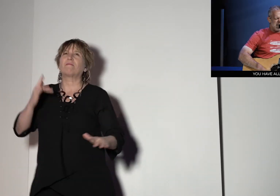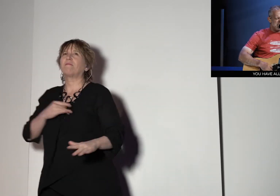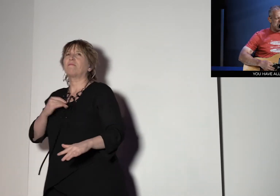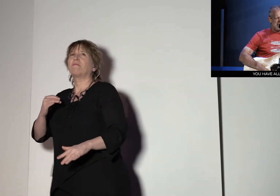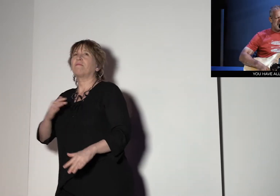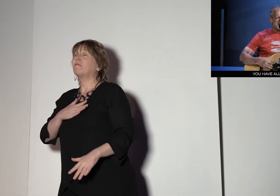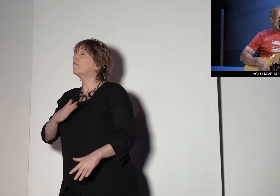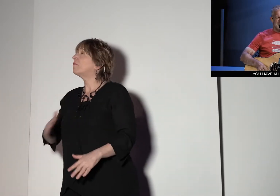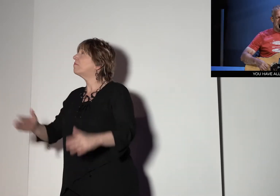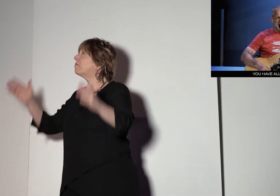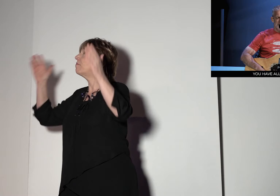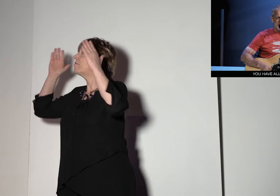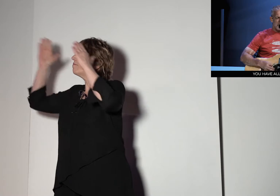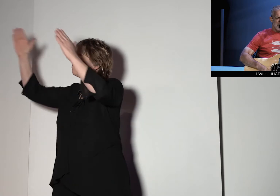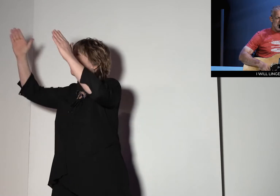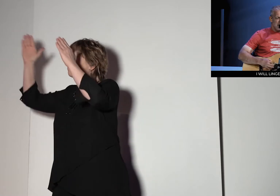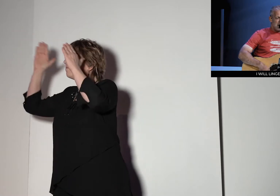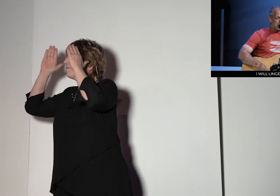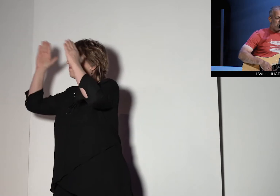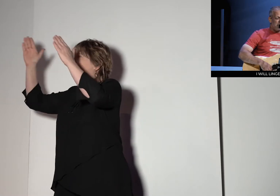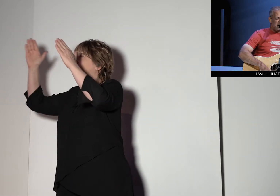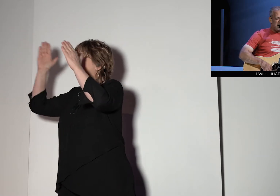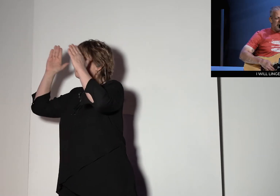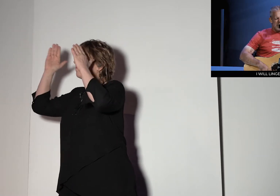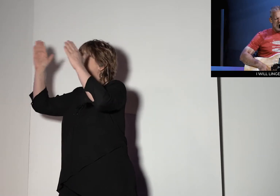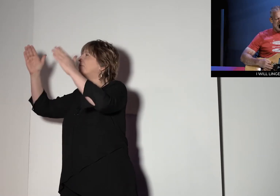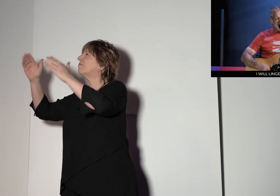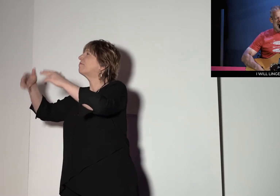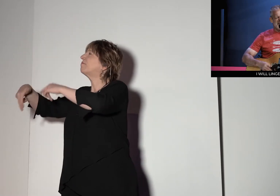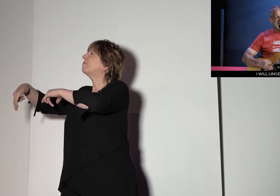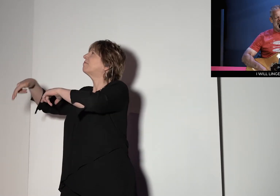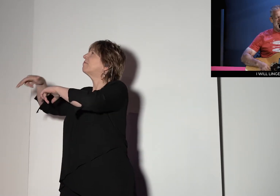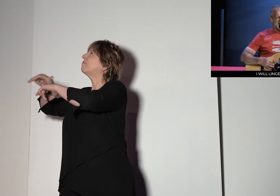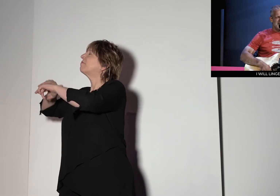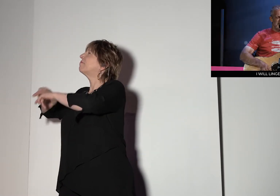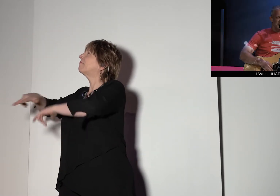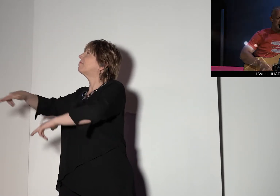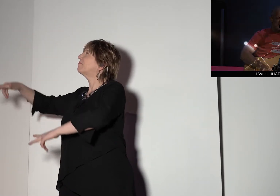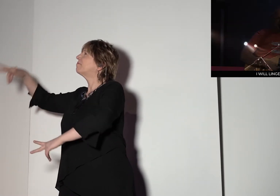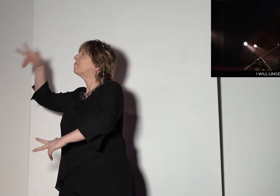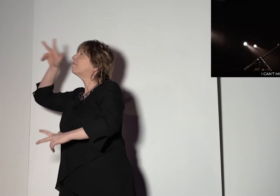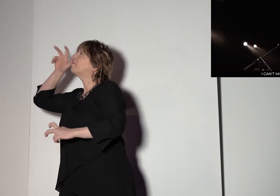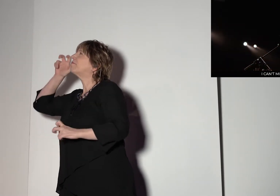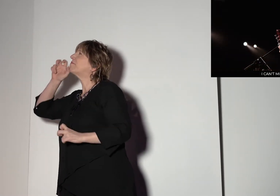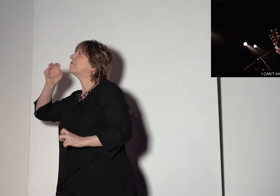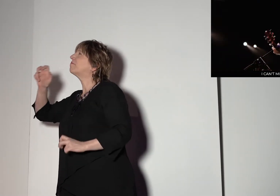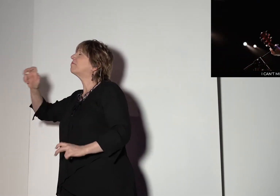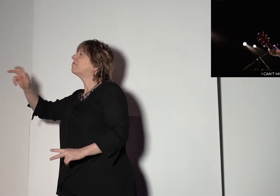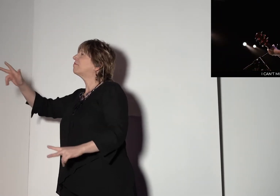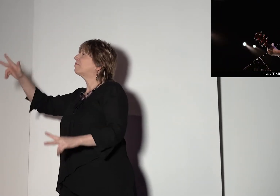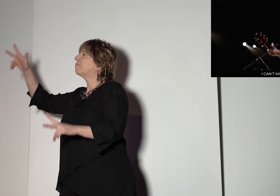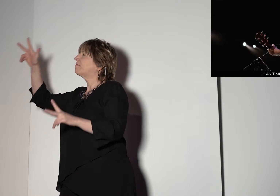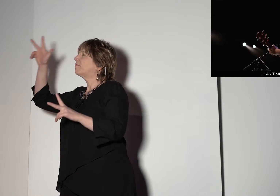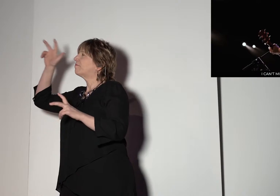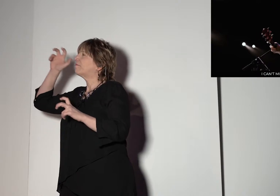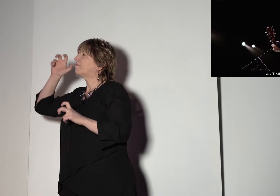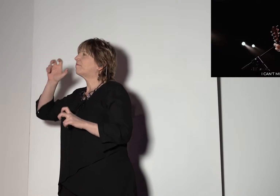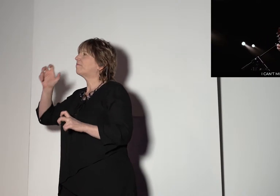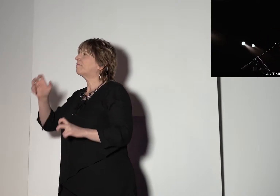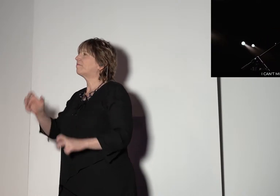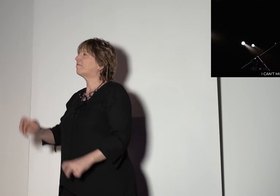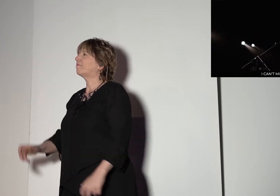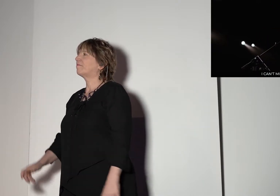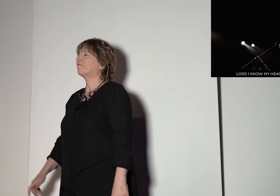my attention. I will linger and listen. I can't miss